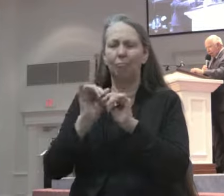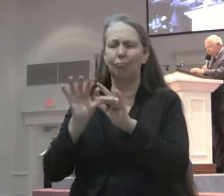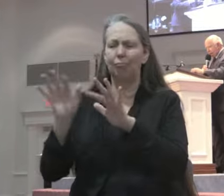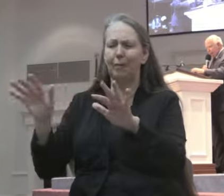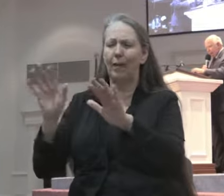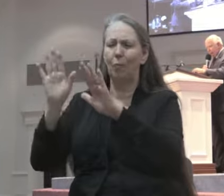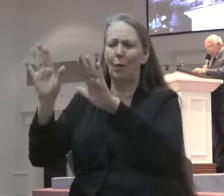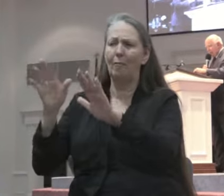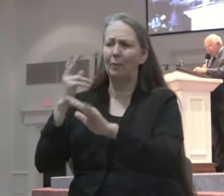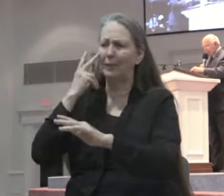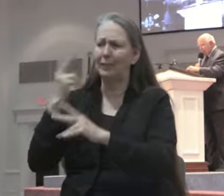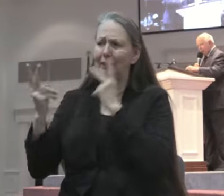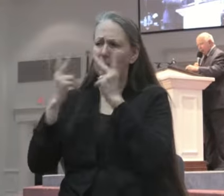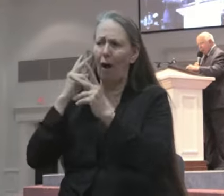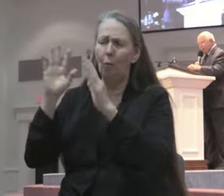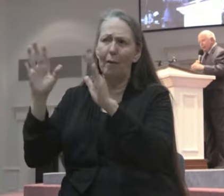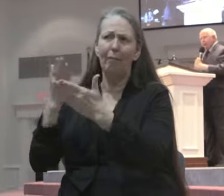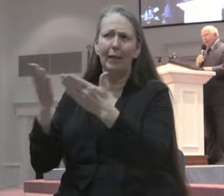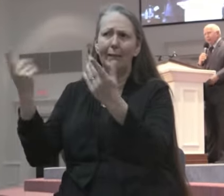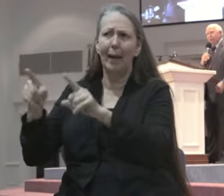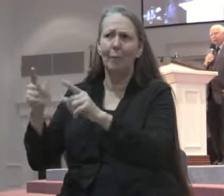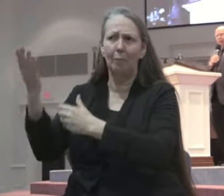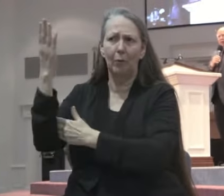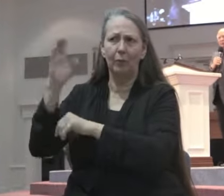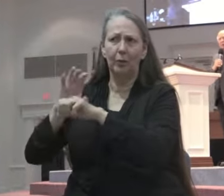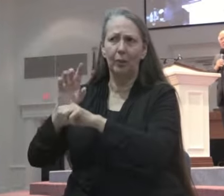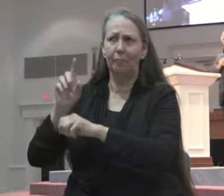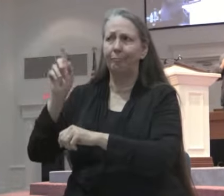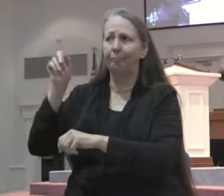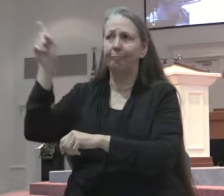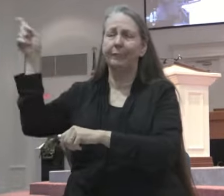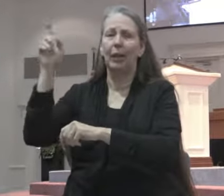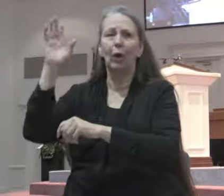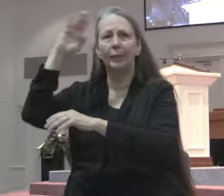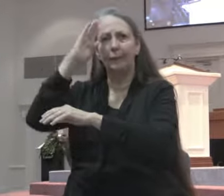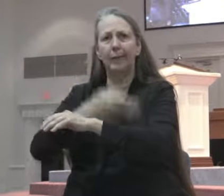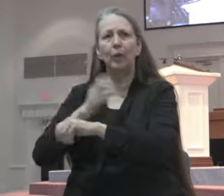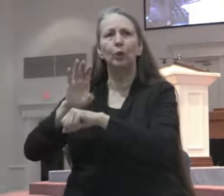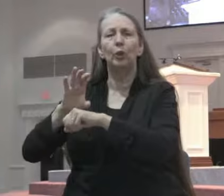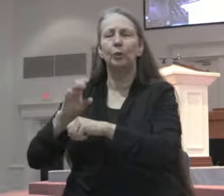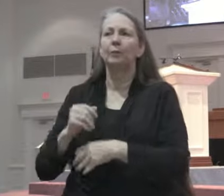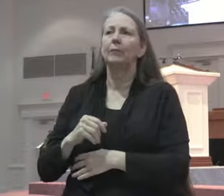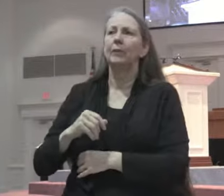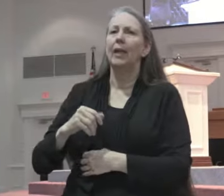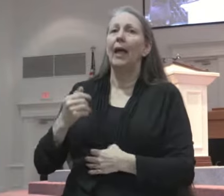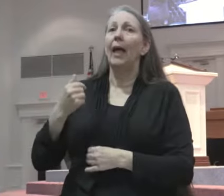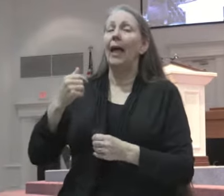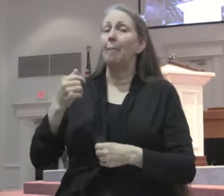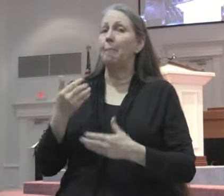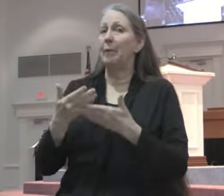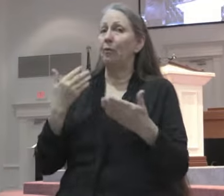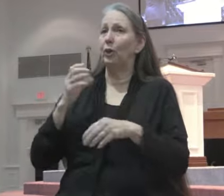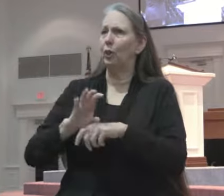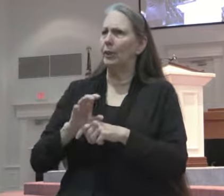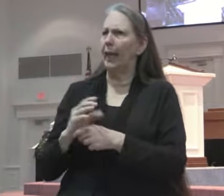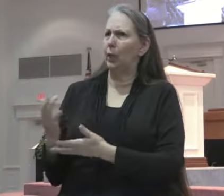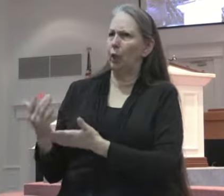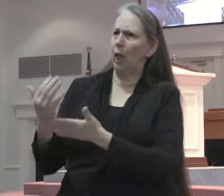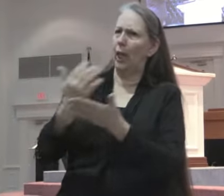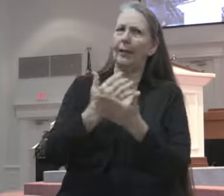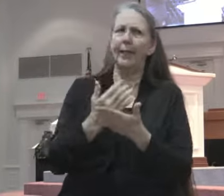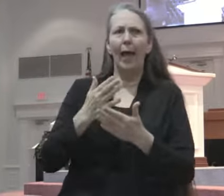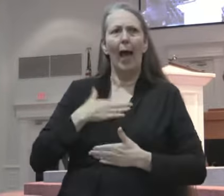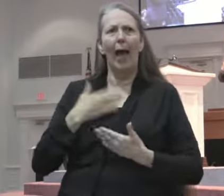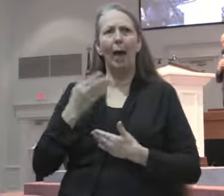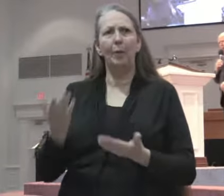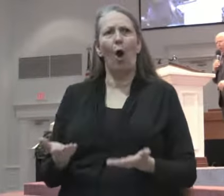miracles visible. And in the beginning of the service, they took up a happy offering. I've never done